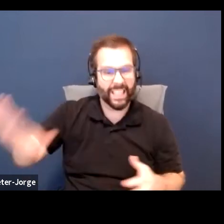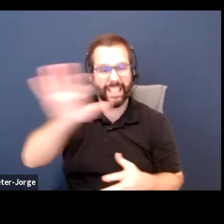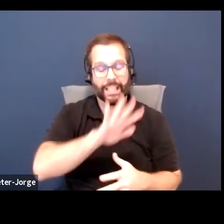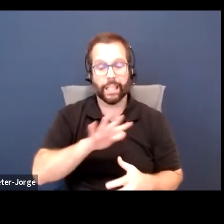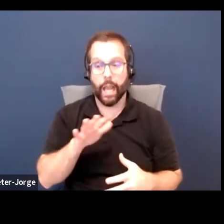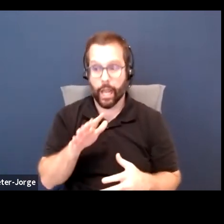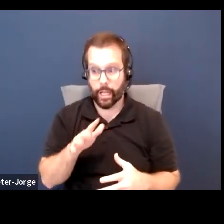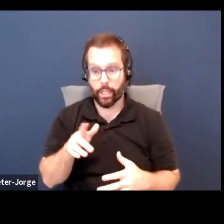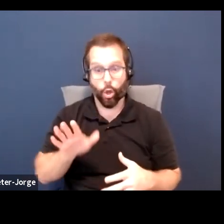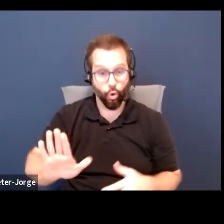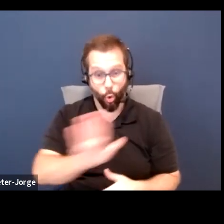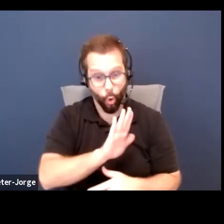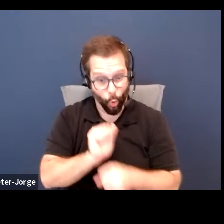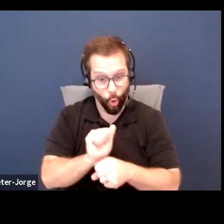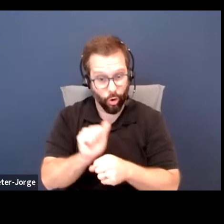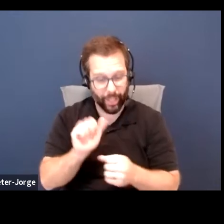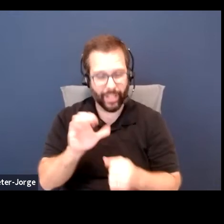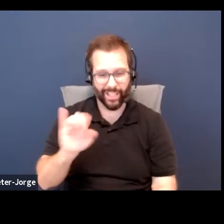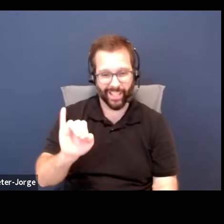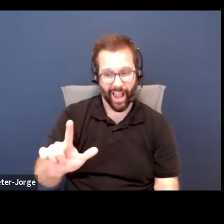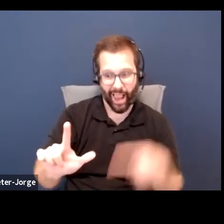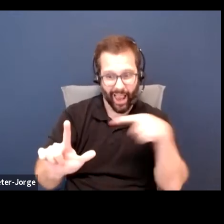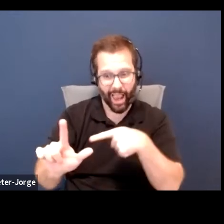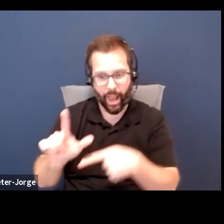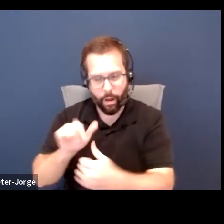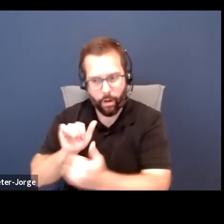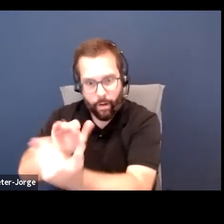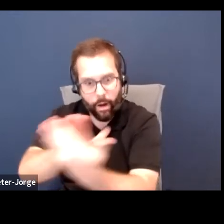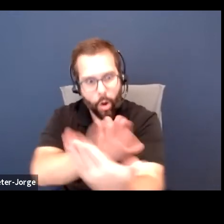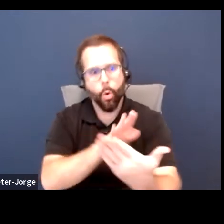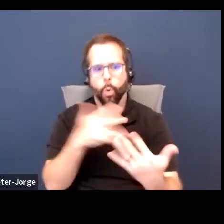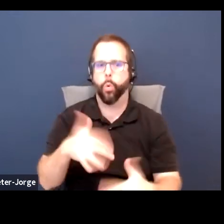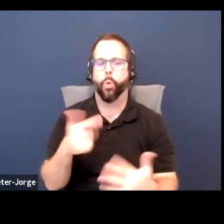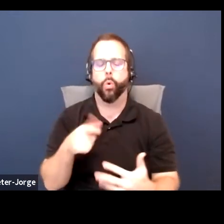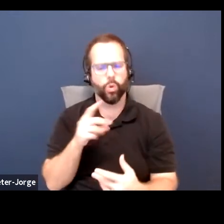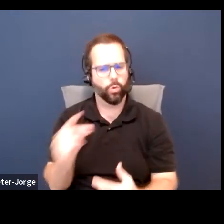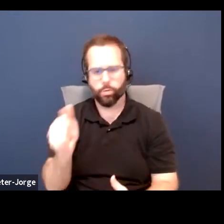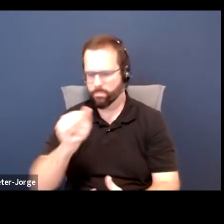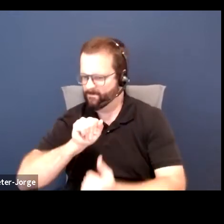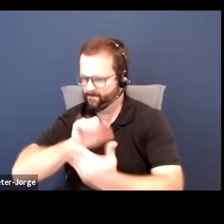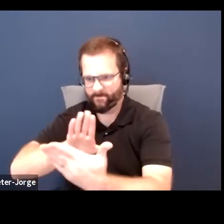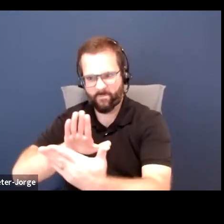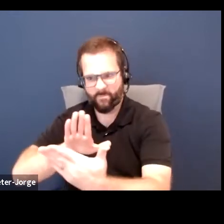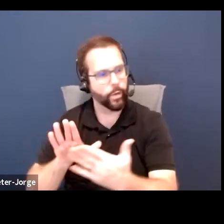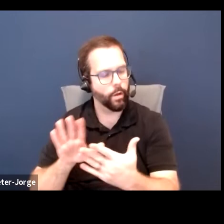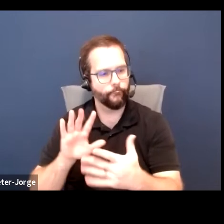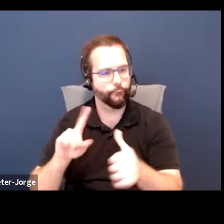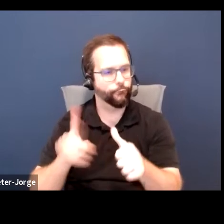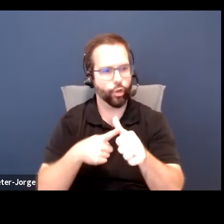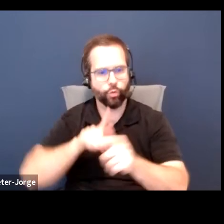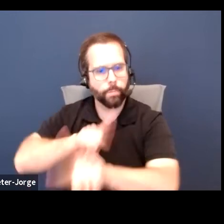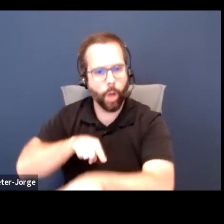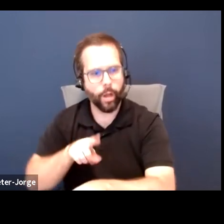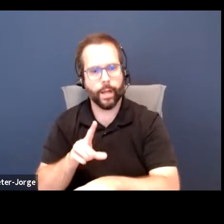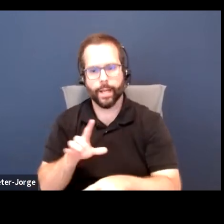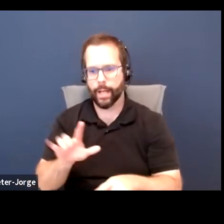incredible. Y'all quickly pivoted to face the pandemic head on, serving as a lifeline for so many.